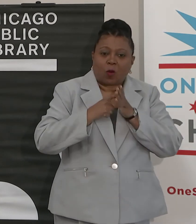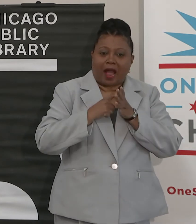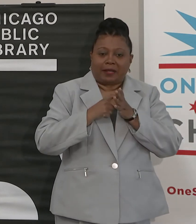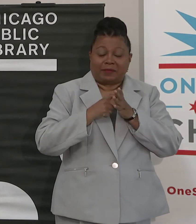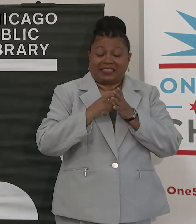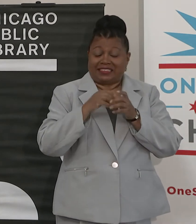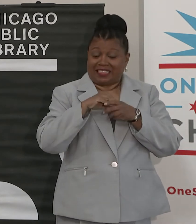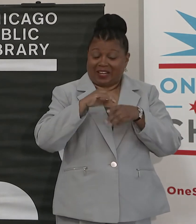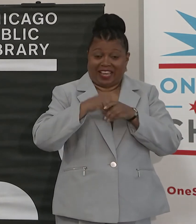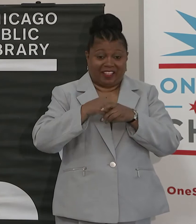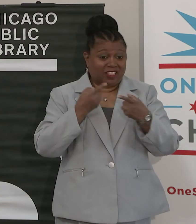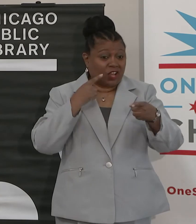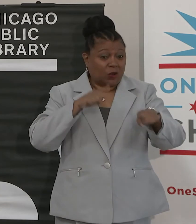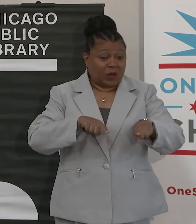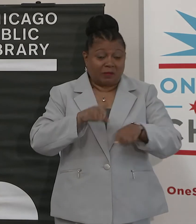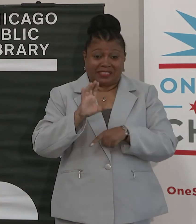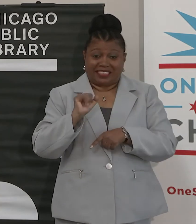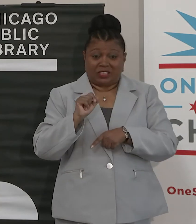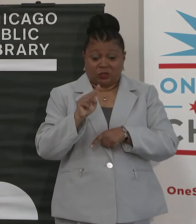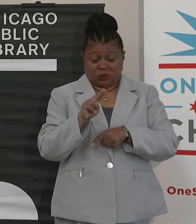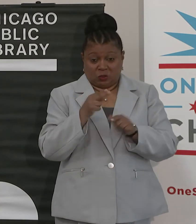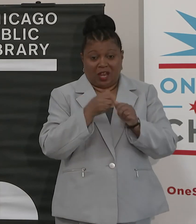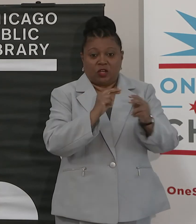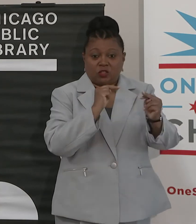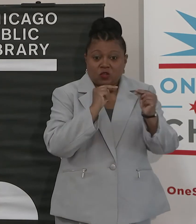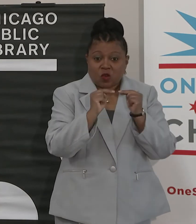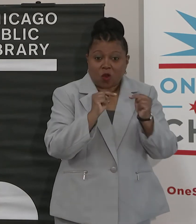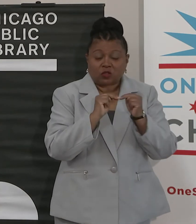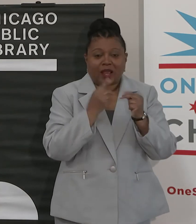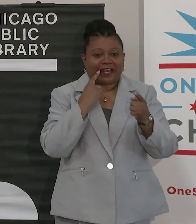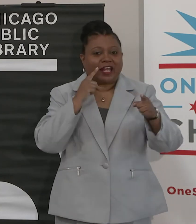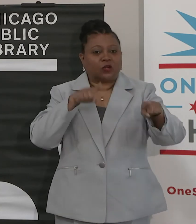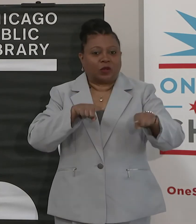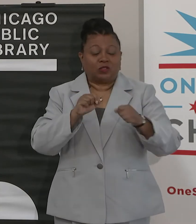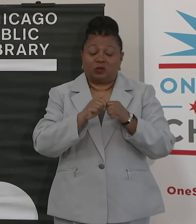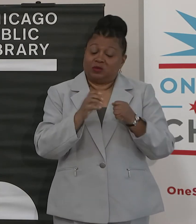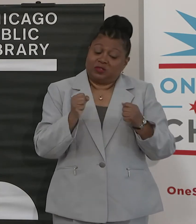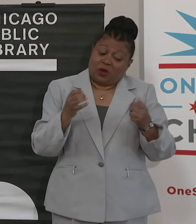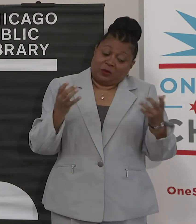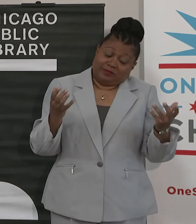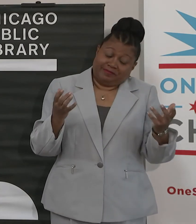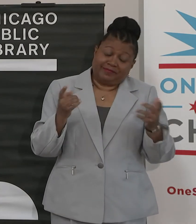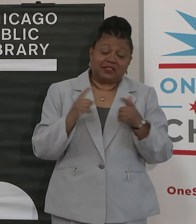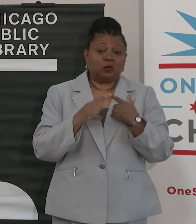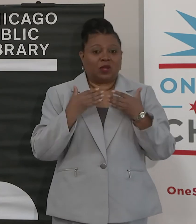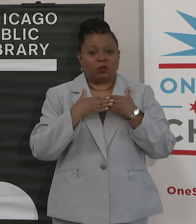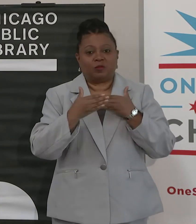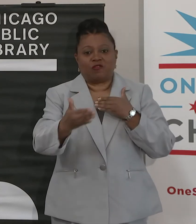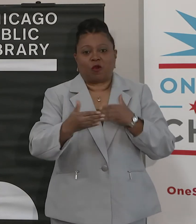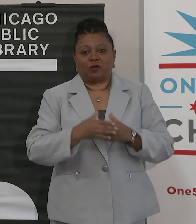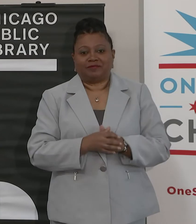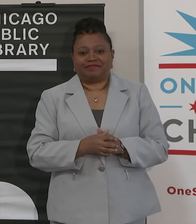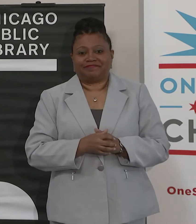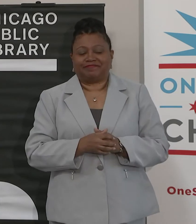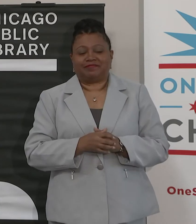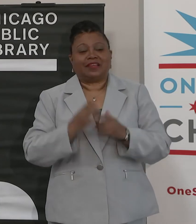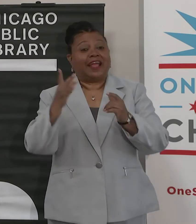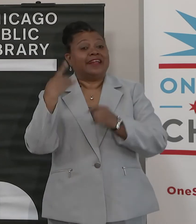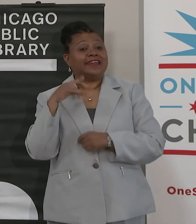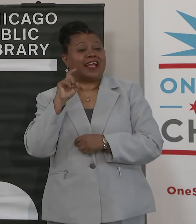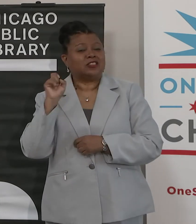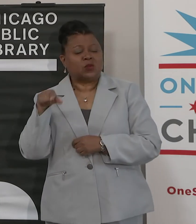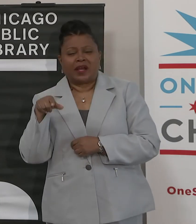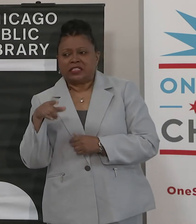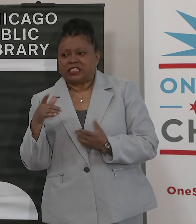are in the agreement that CTU negotiated and agreed to. So we move forward. Next